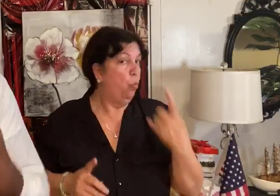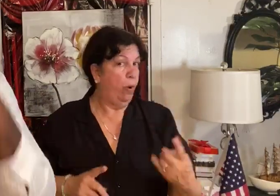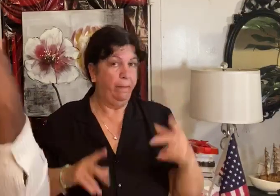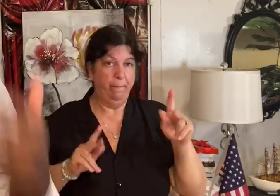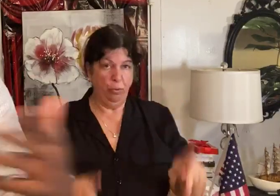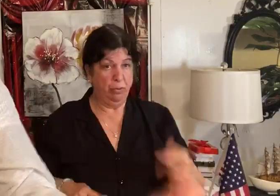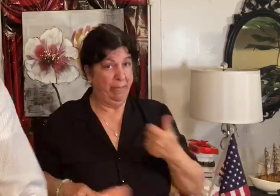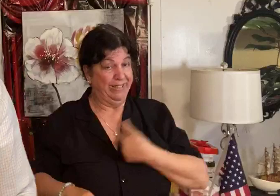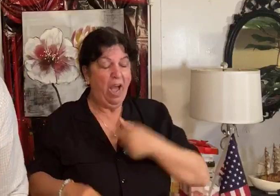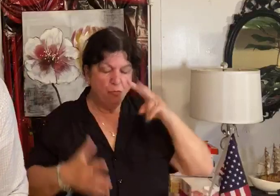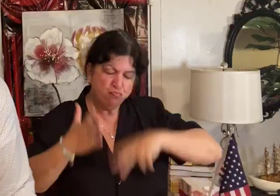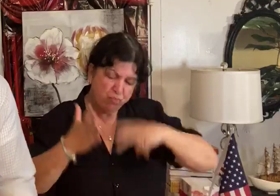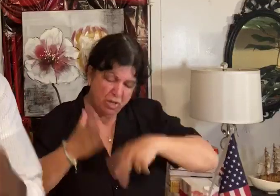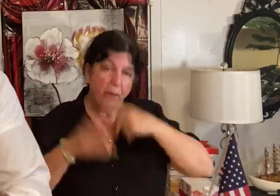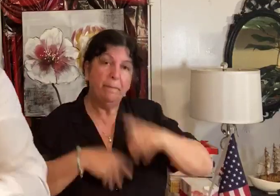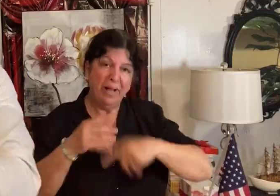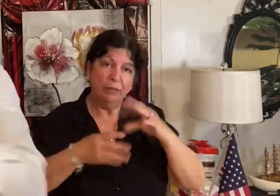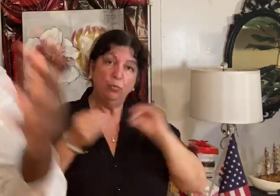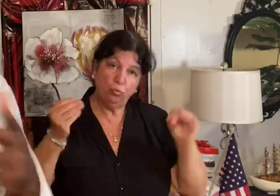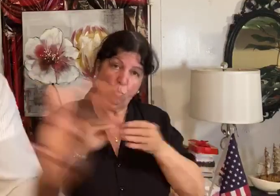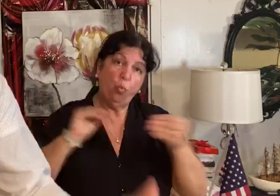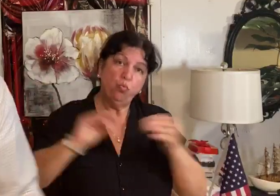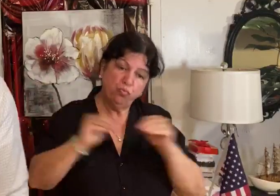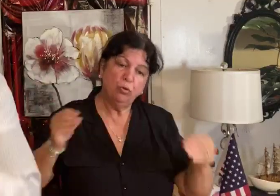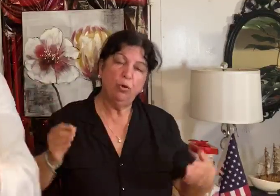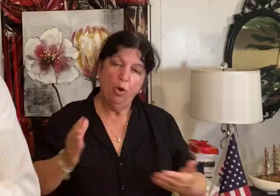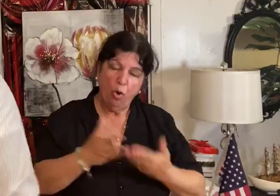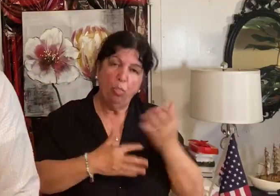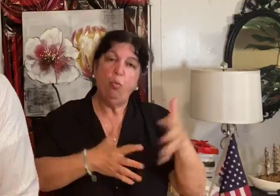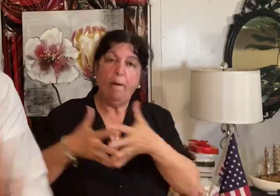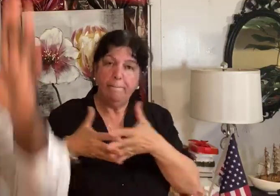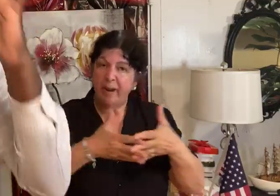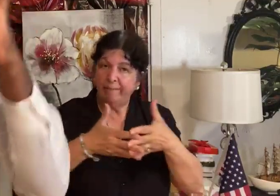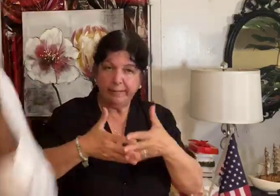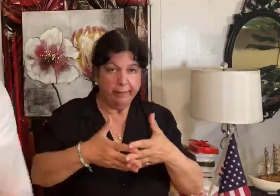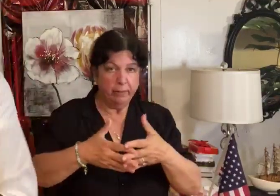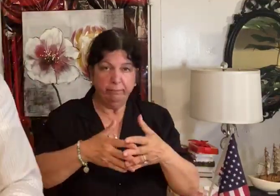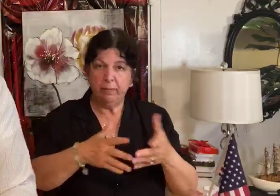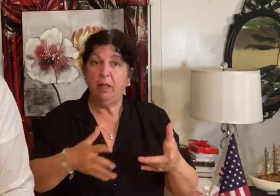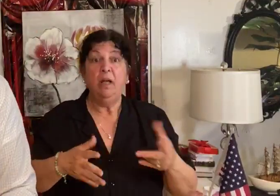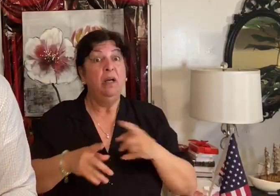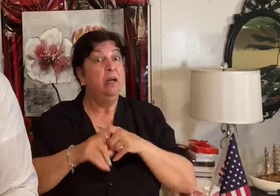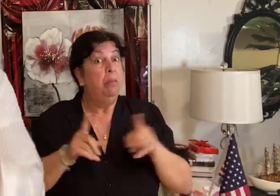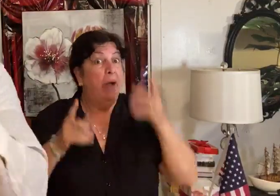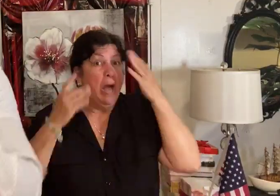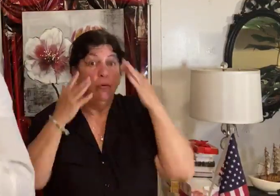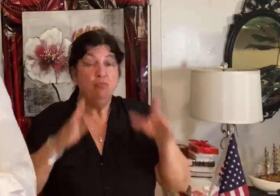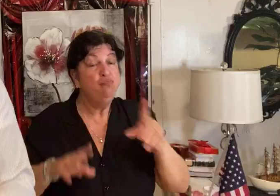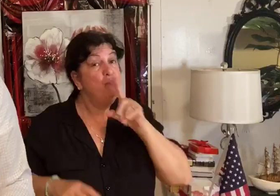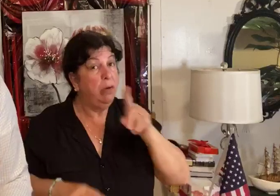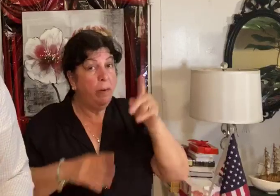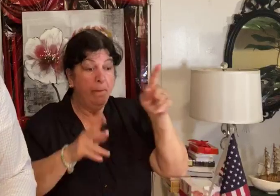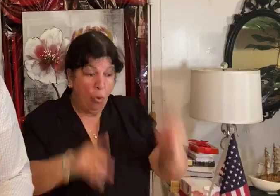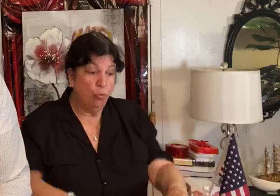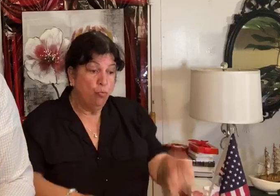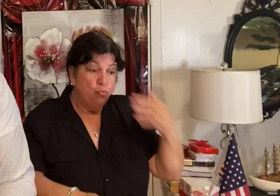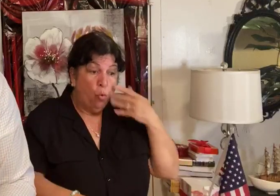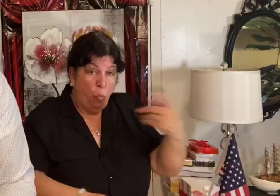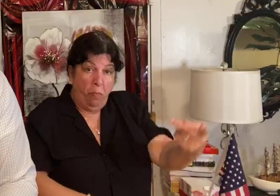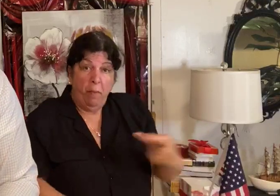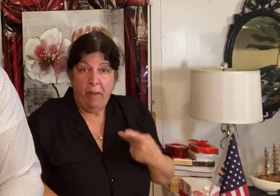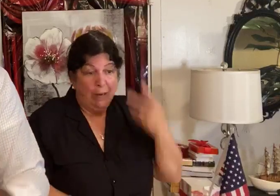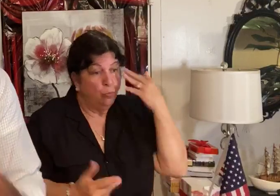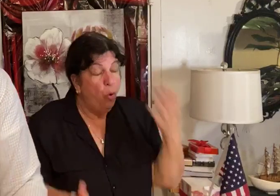them. I read about these stories that happen throughout the nation just like you, but I don't personally know them. However, I